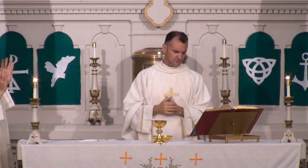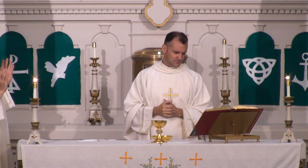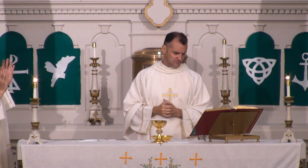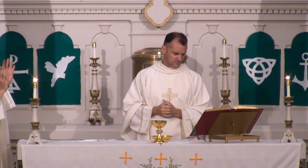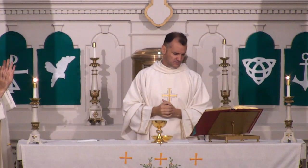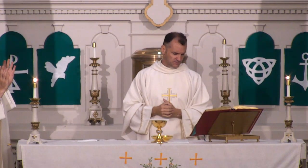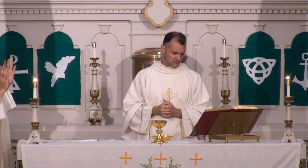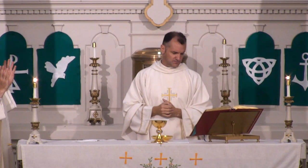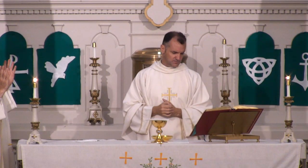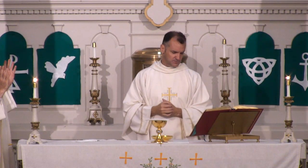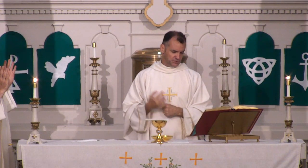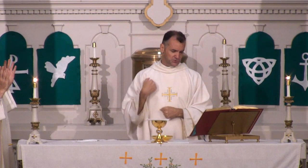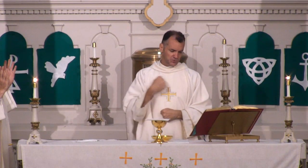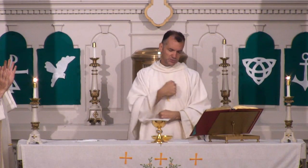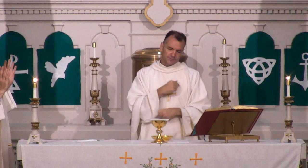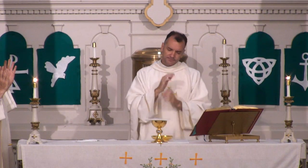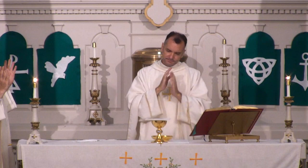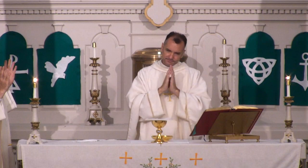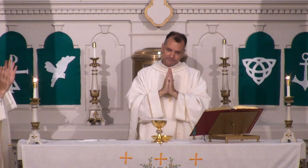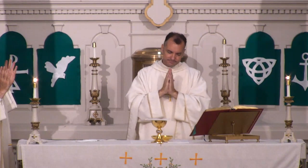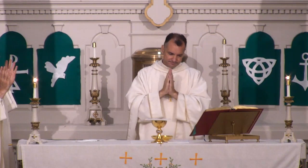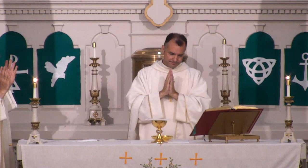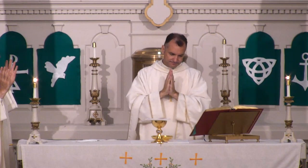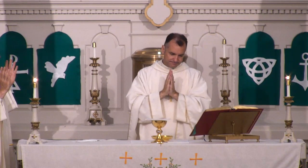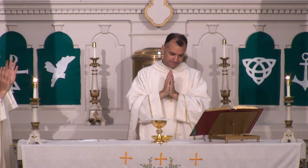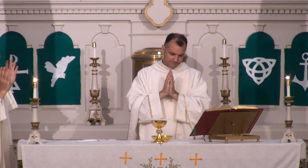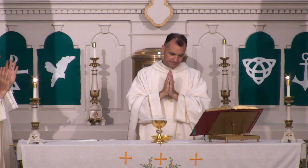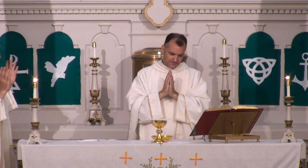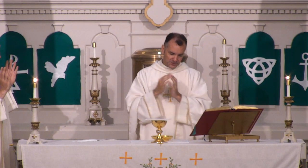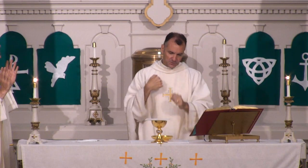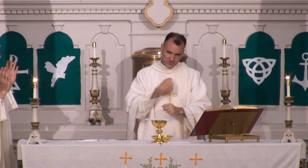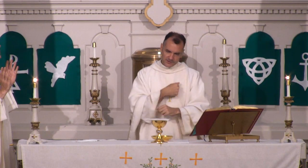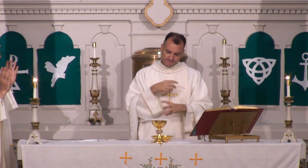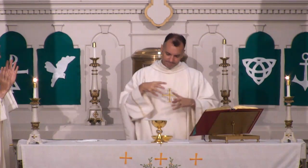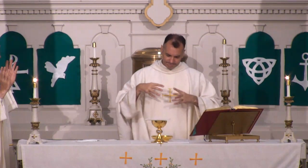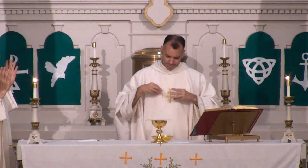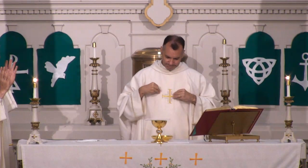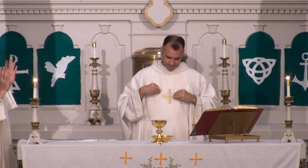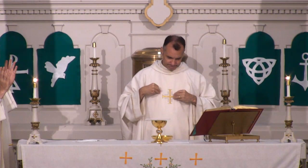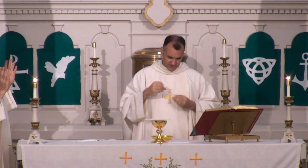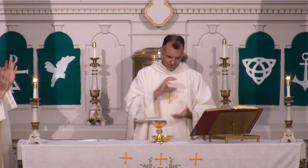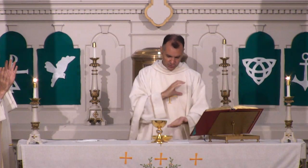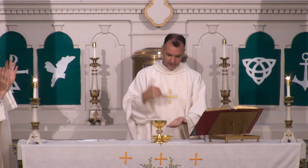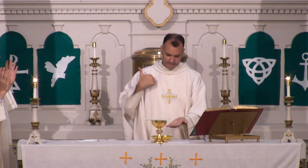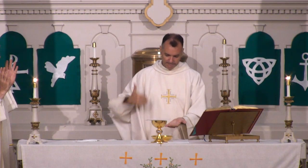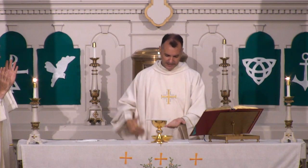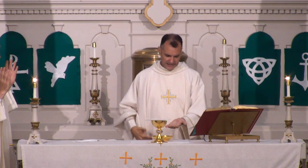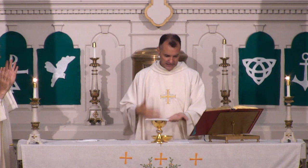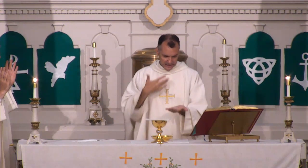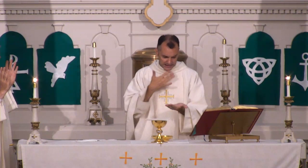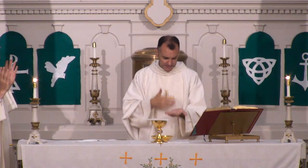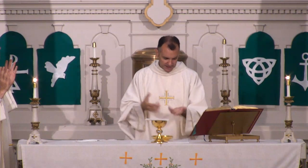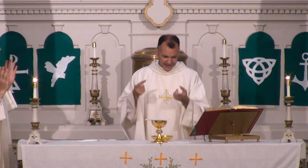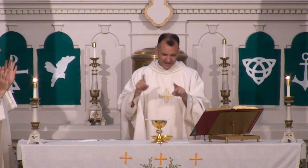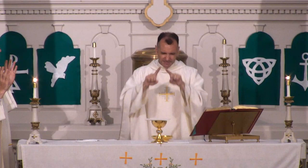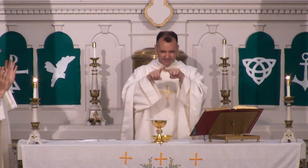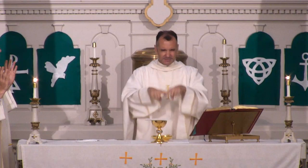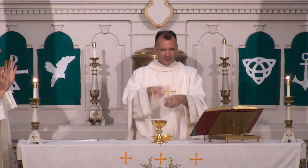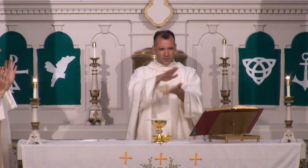and minister to you. Humbly, we pray that, partaking of the body and blood of Christ, we may